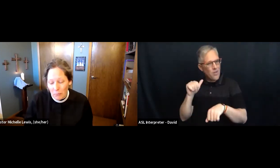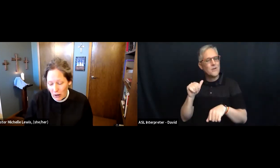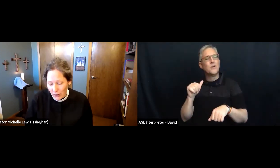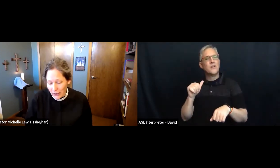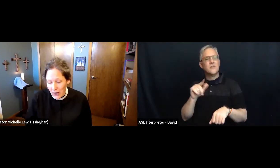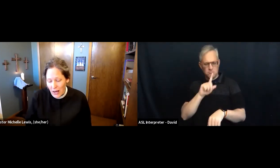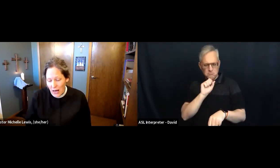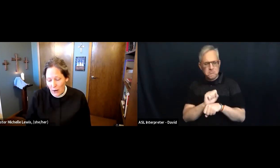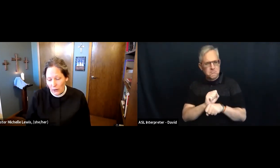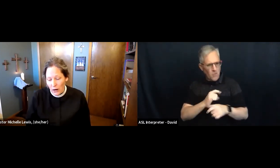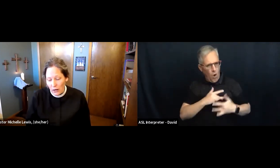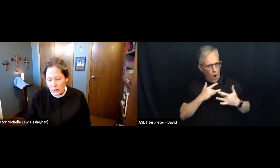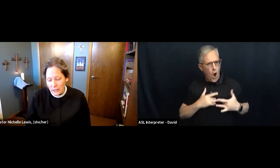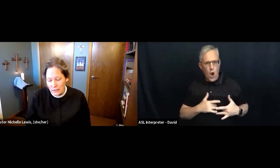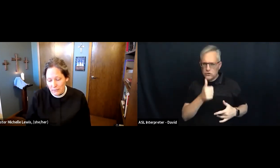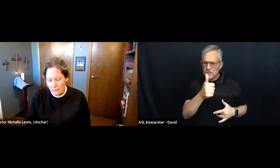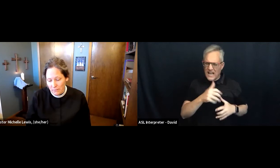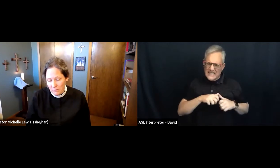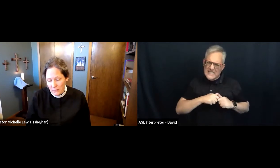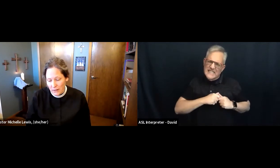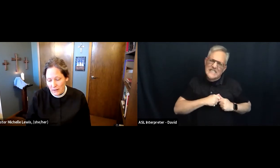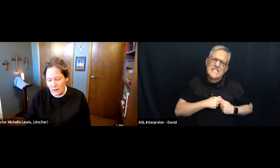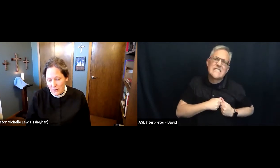tear apart our hearts,